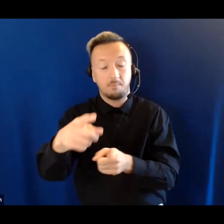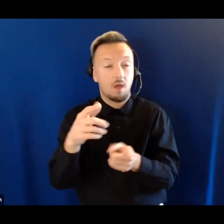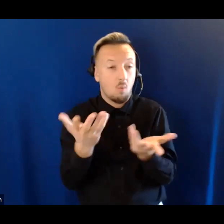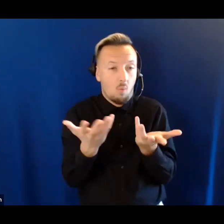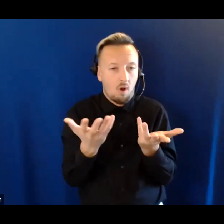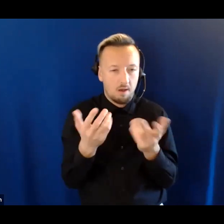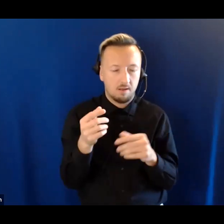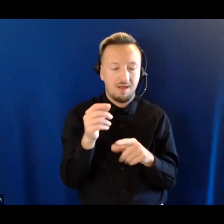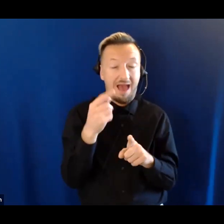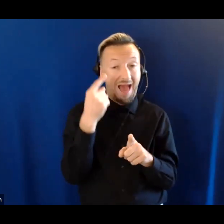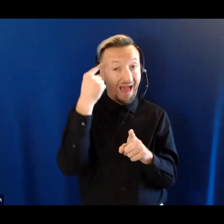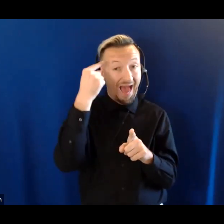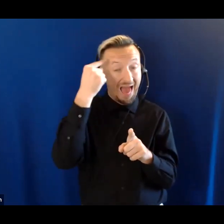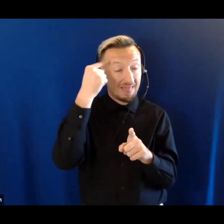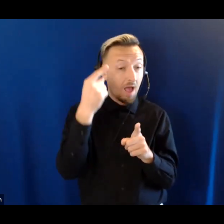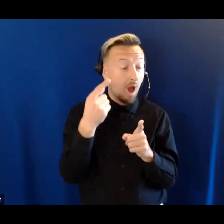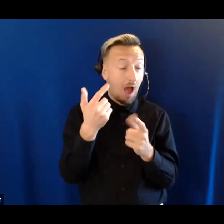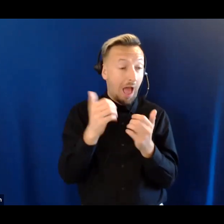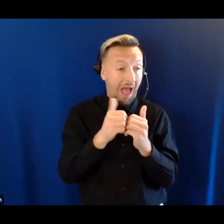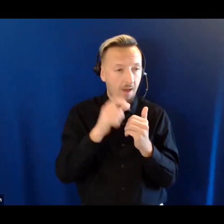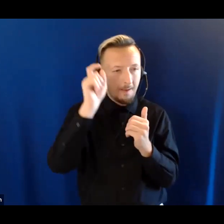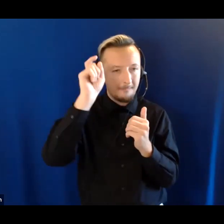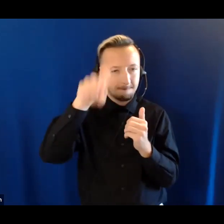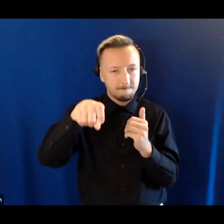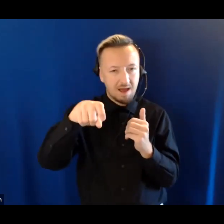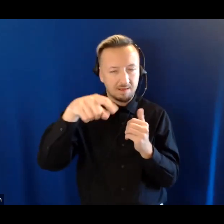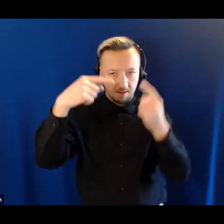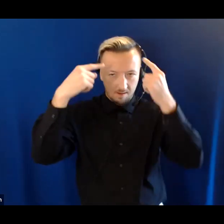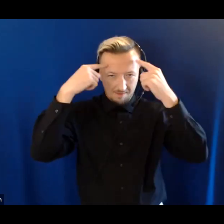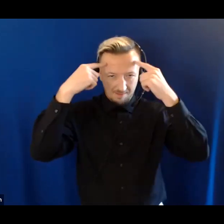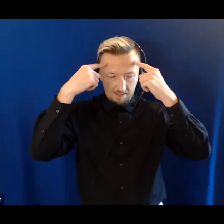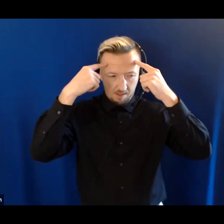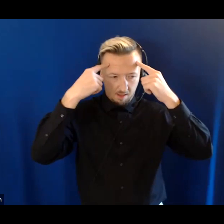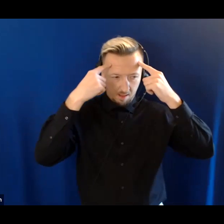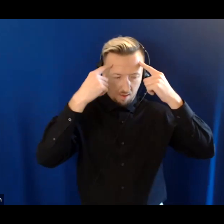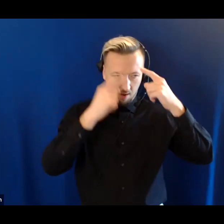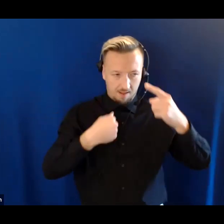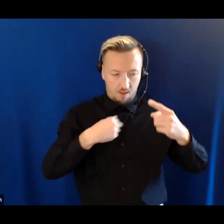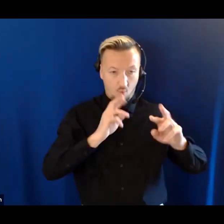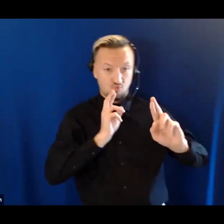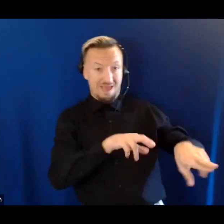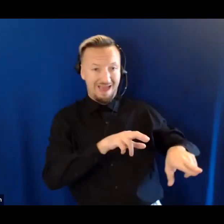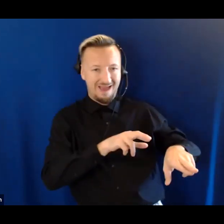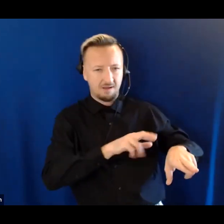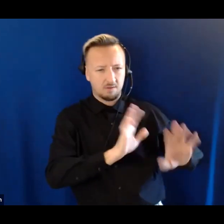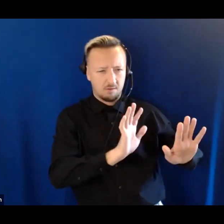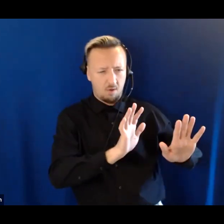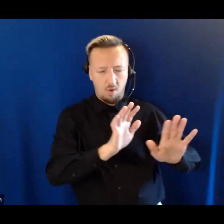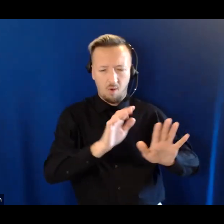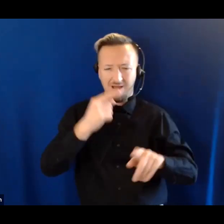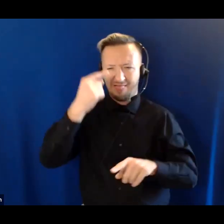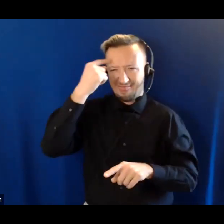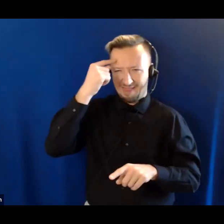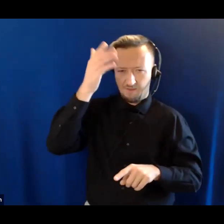being forward thinking versus reactionary. You know, how do we really set ourselves